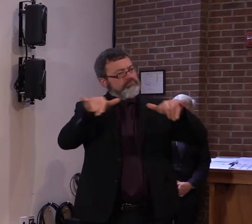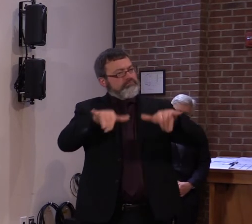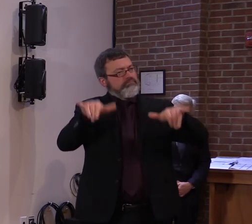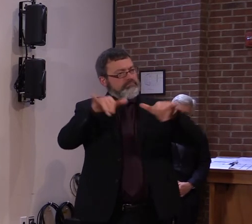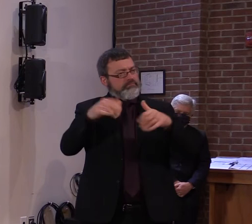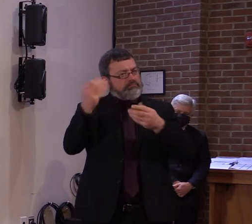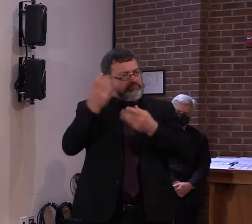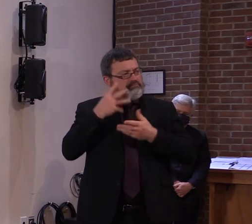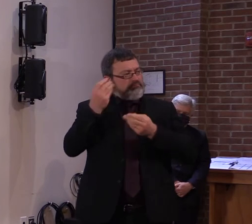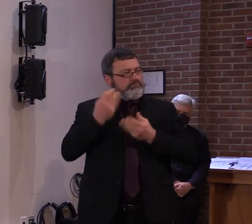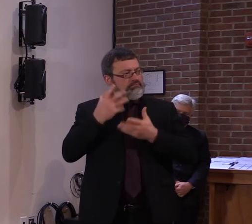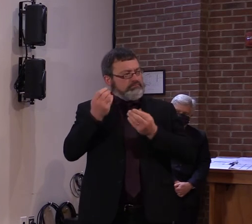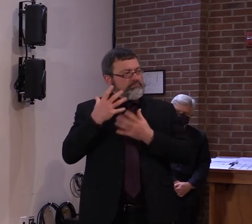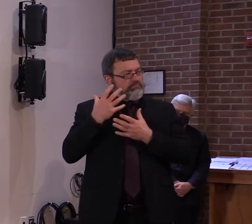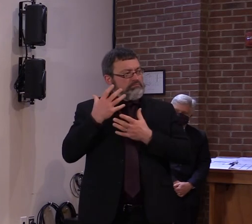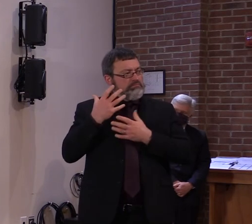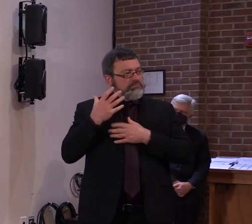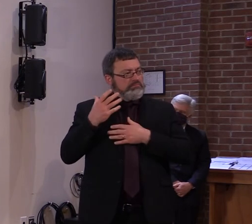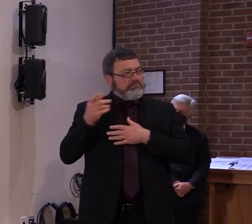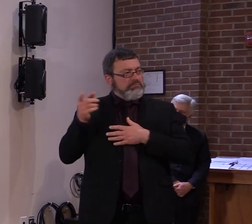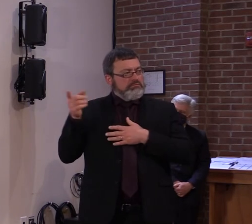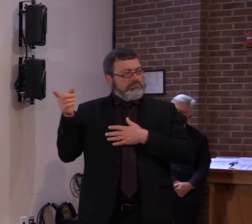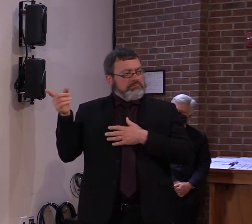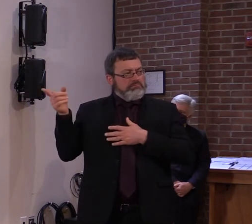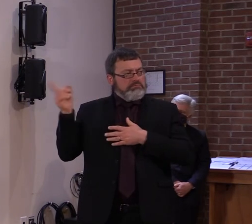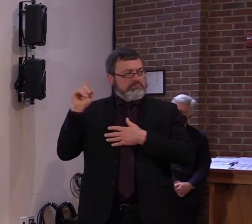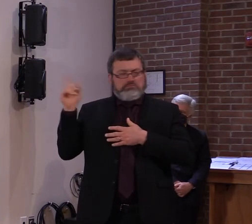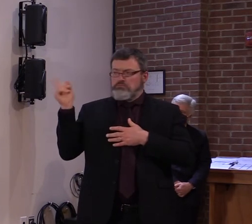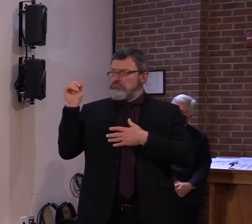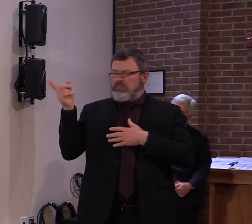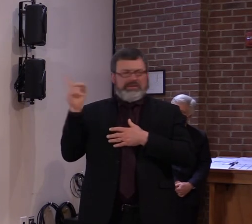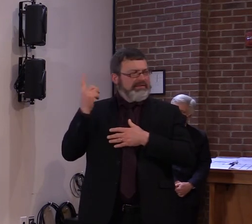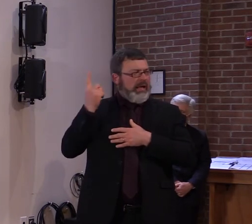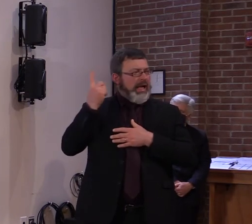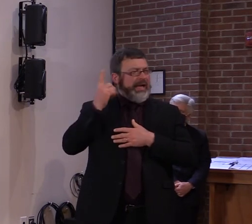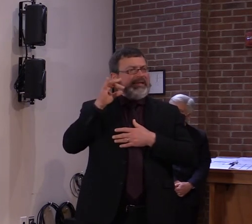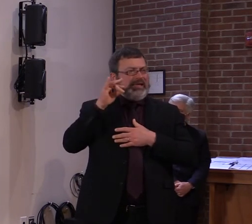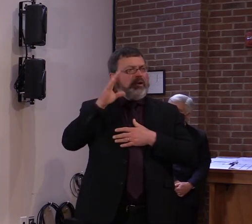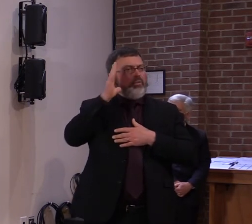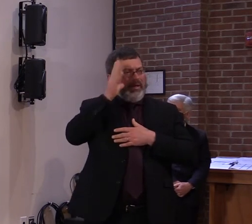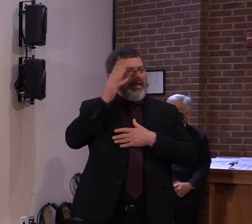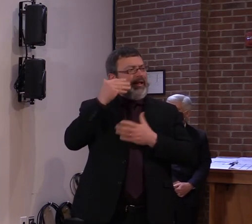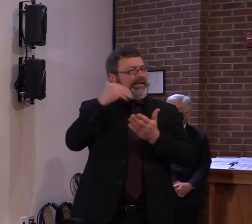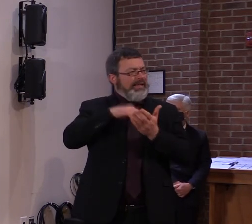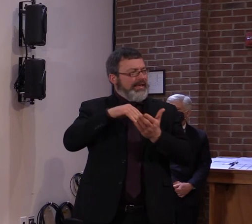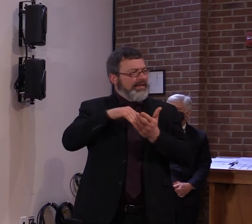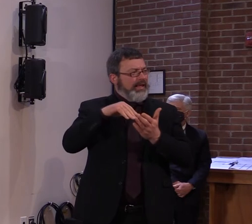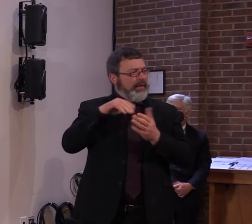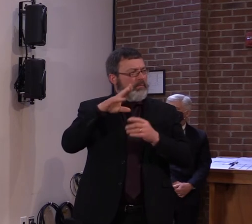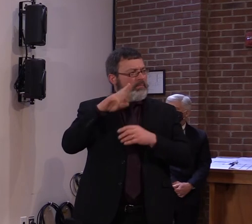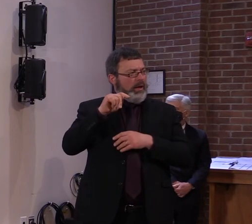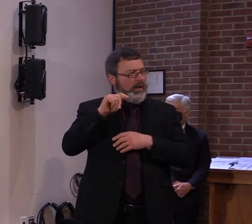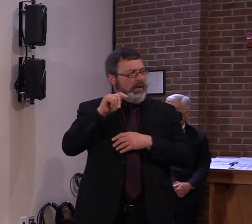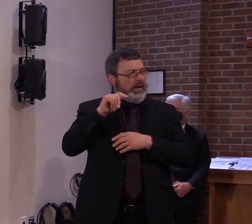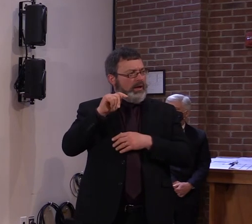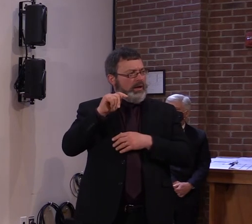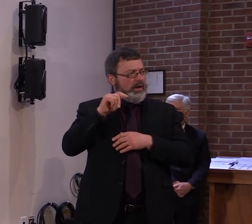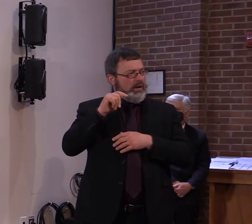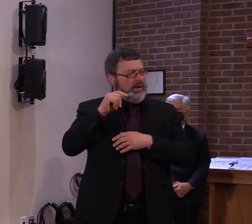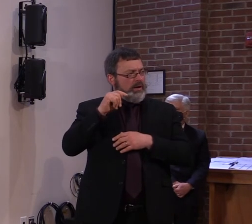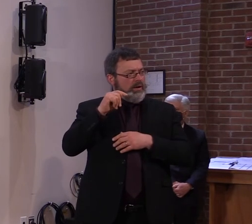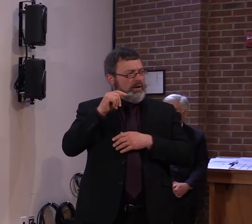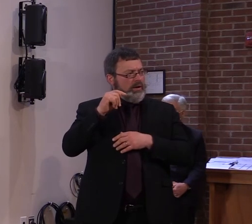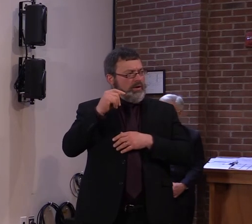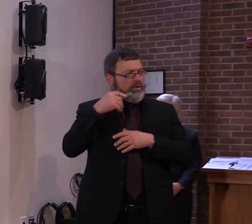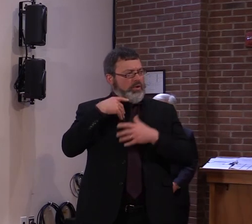a different format, and that's why it's taking longer. But why can't we just get it in the existing format until that's figured out? Yeah, I